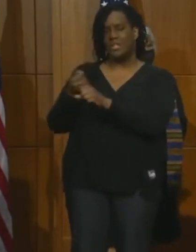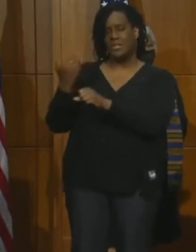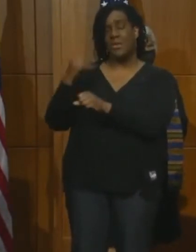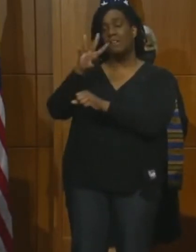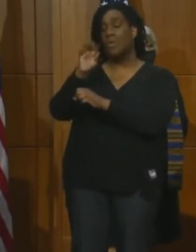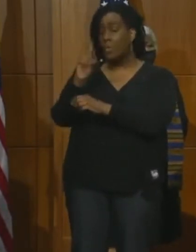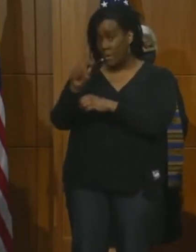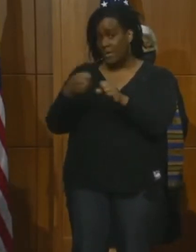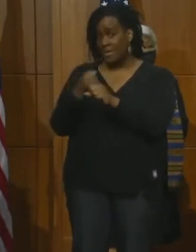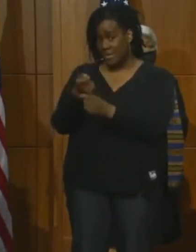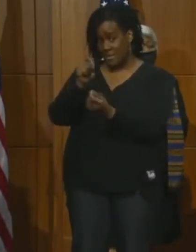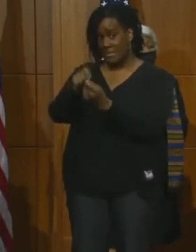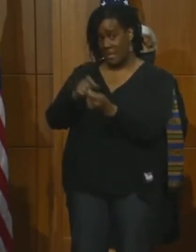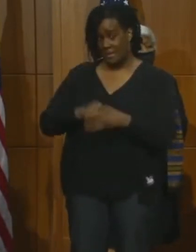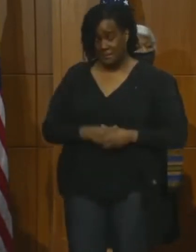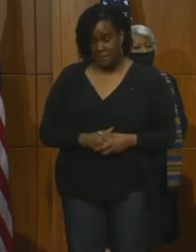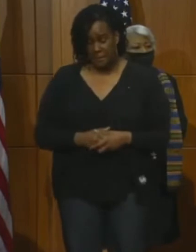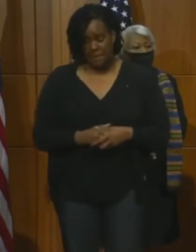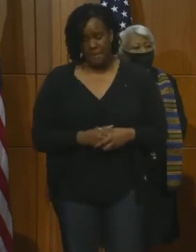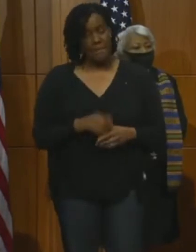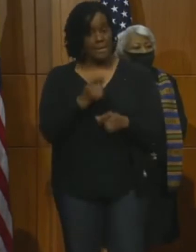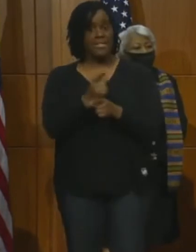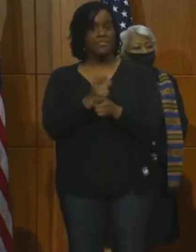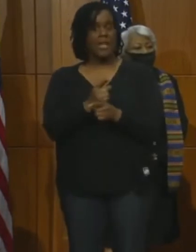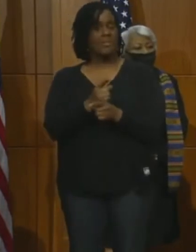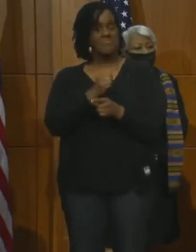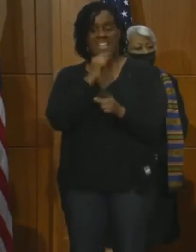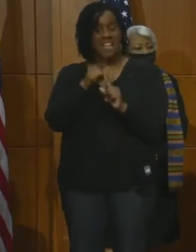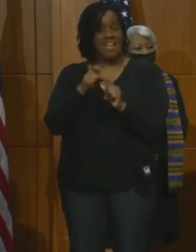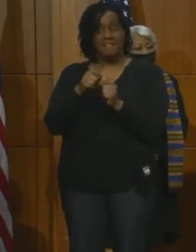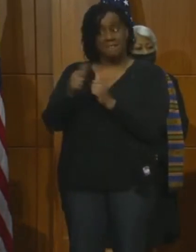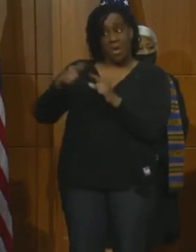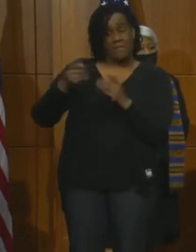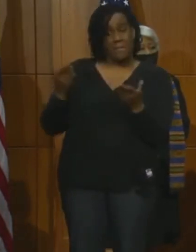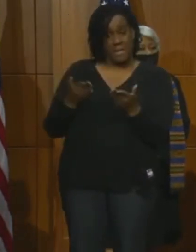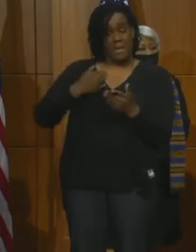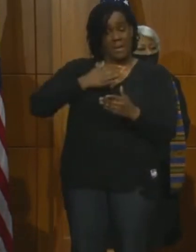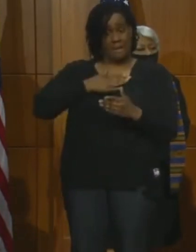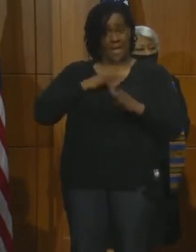401 years to be exact. That's right, not far from here, my ancestors